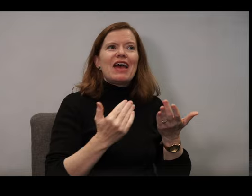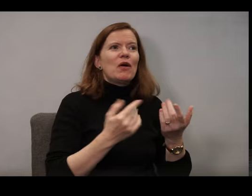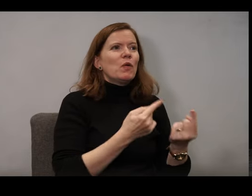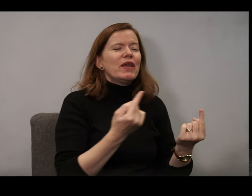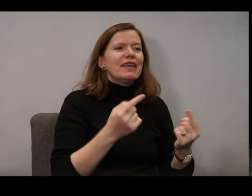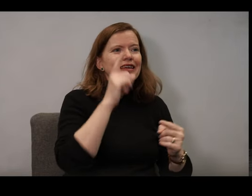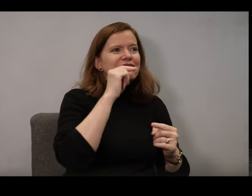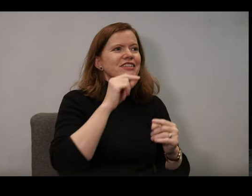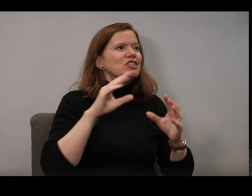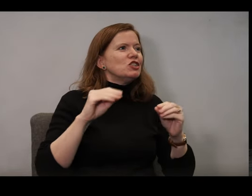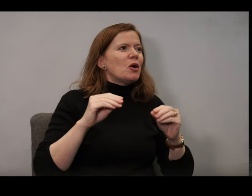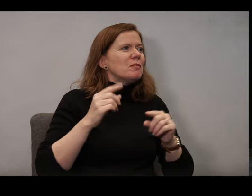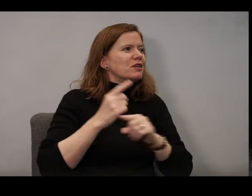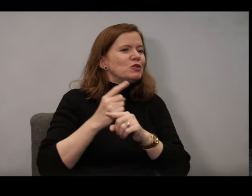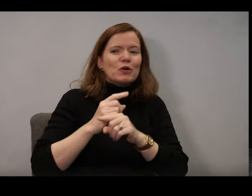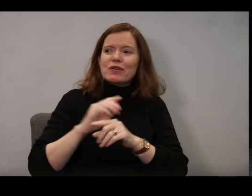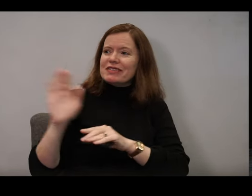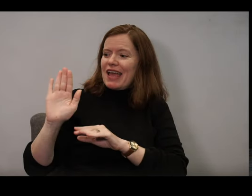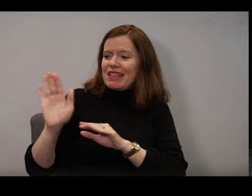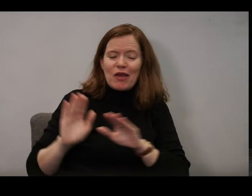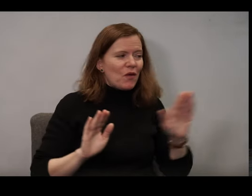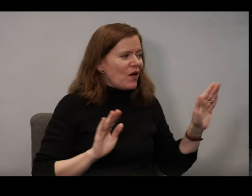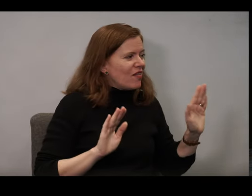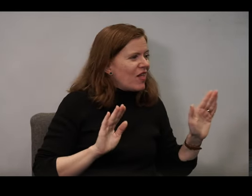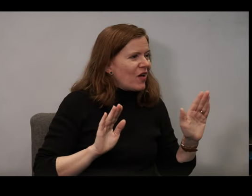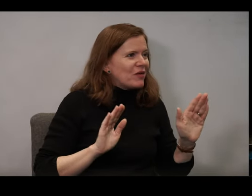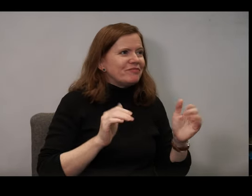we've got some time just to quickly turn and catch up with someone nearby.